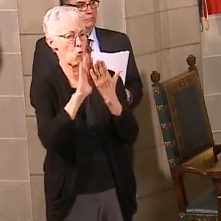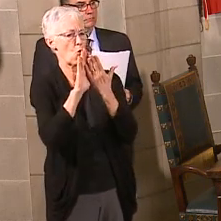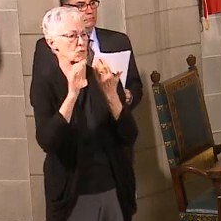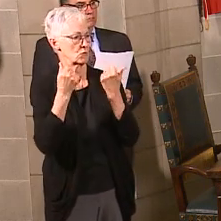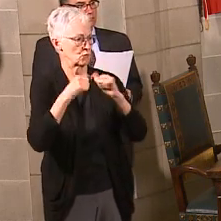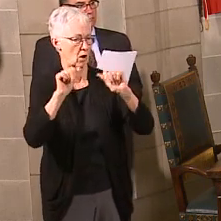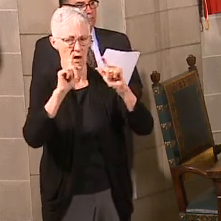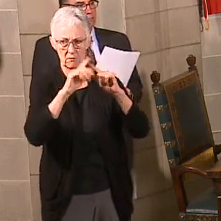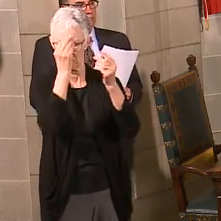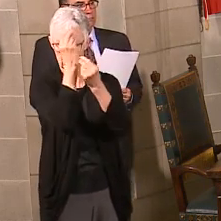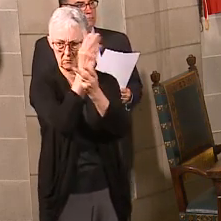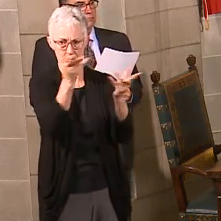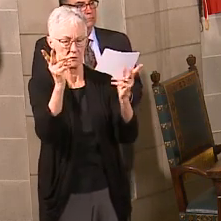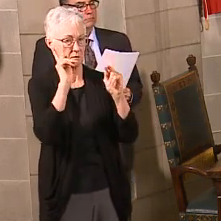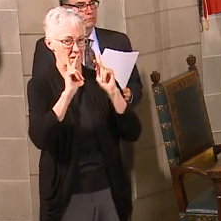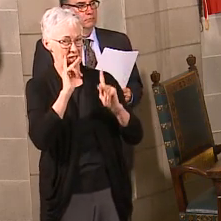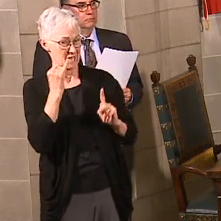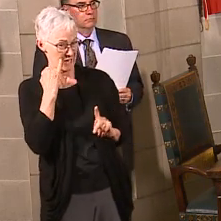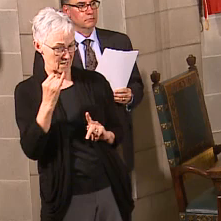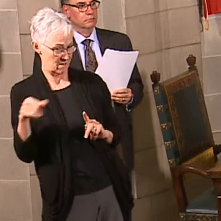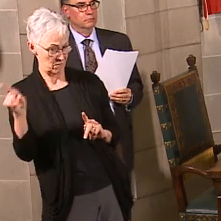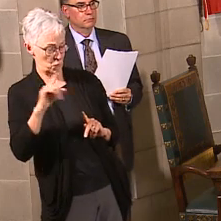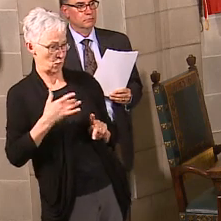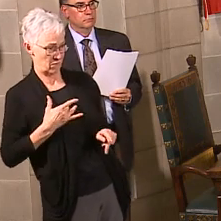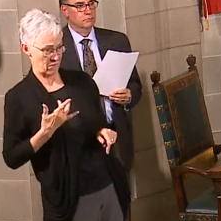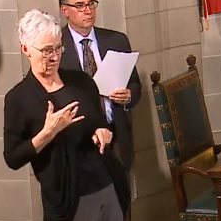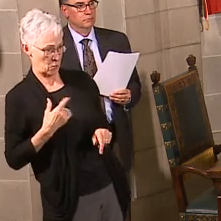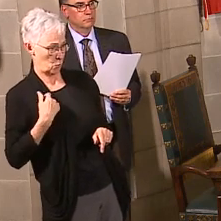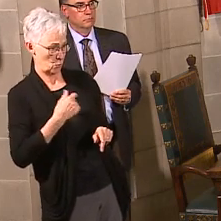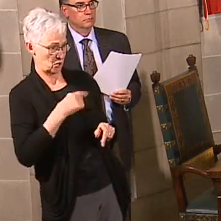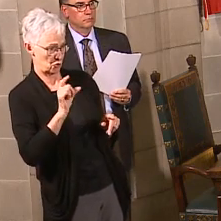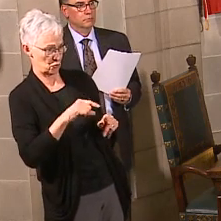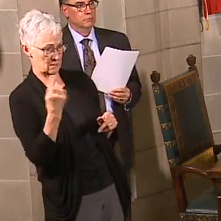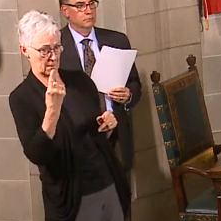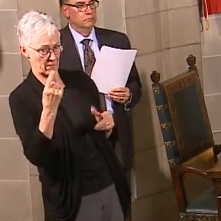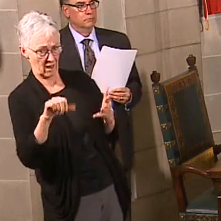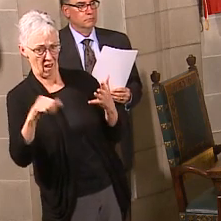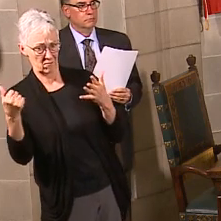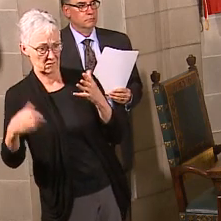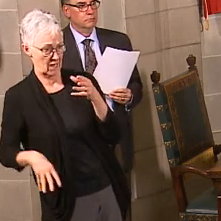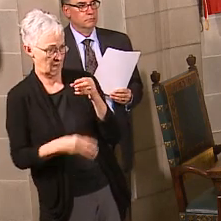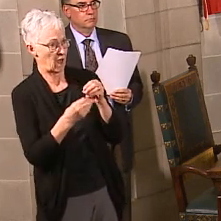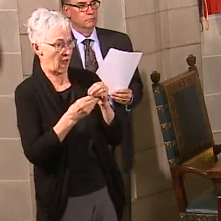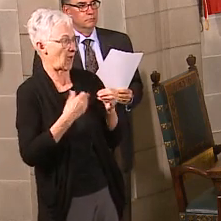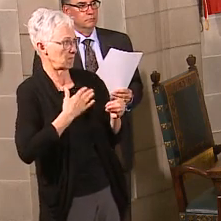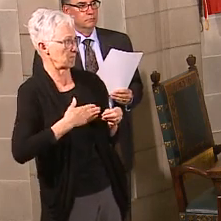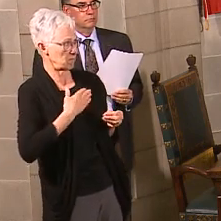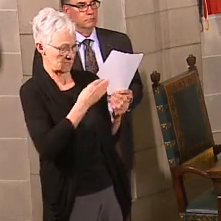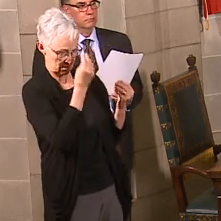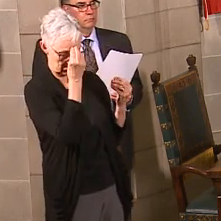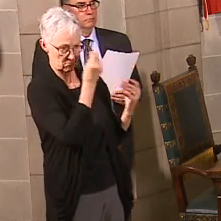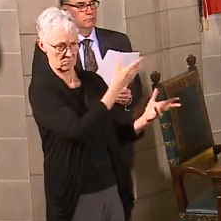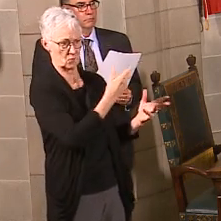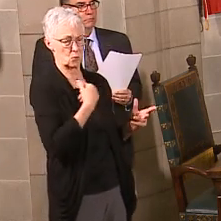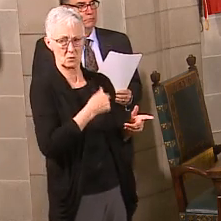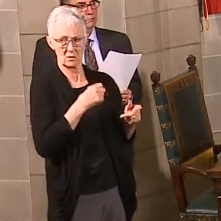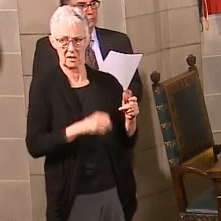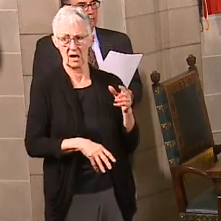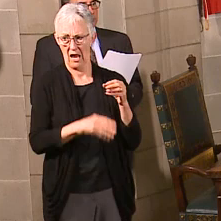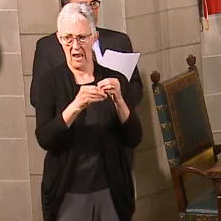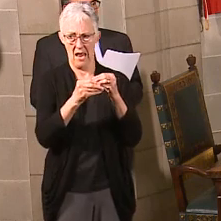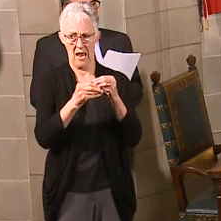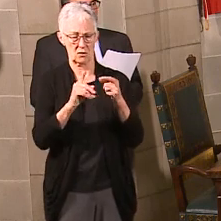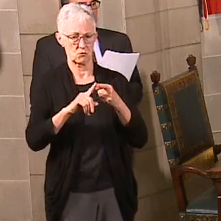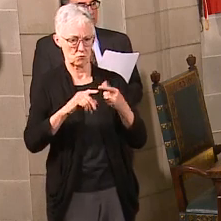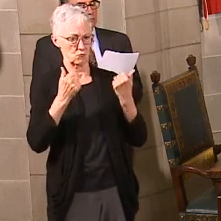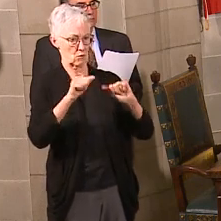missing, that there's some platform that we should be using that we're not, please let us know so that we can take a look at that and maybe add that to the channels that we're using to